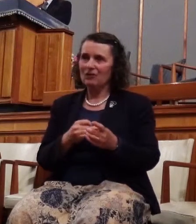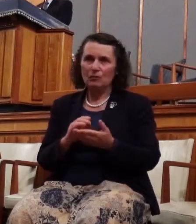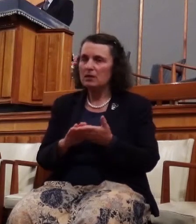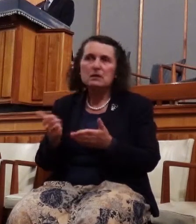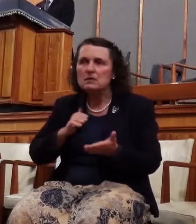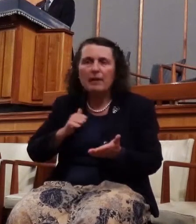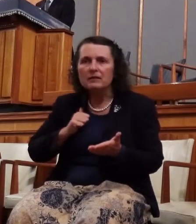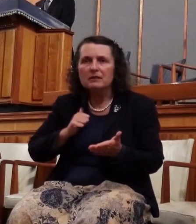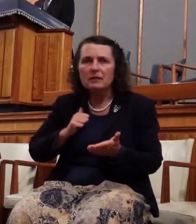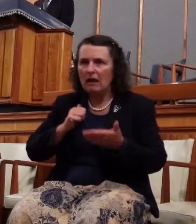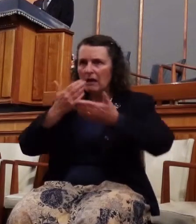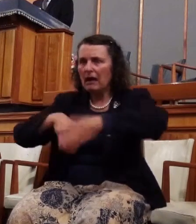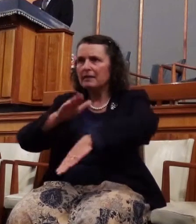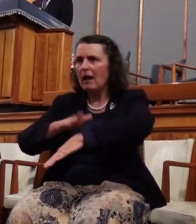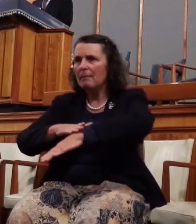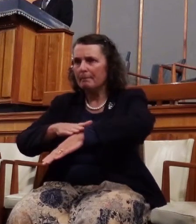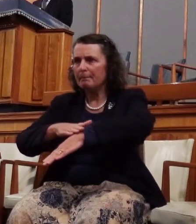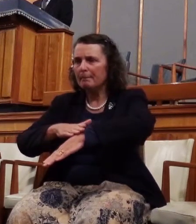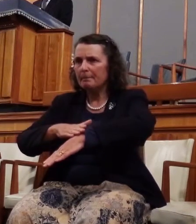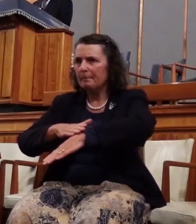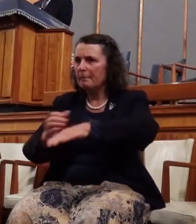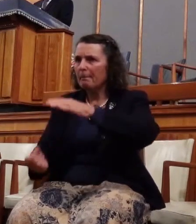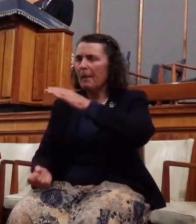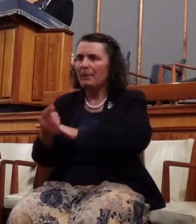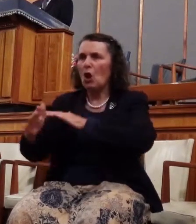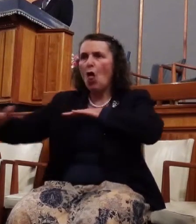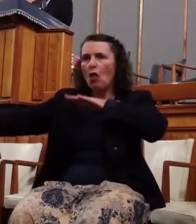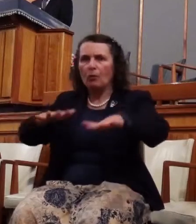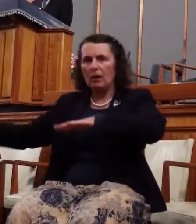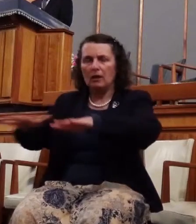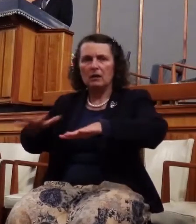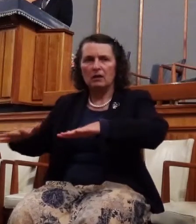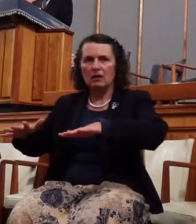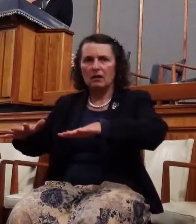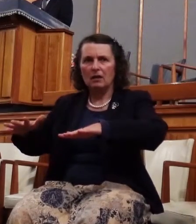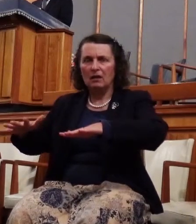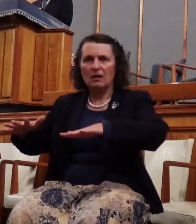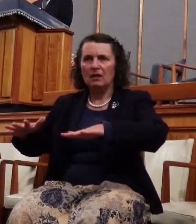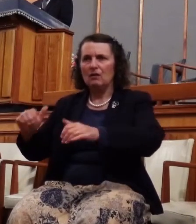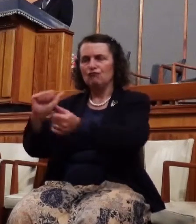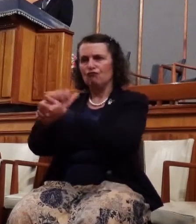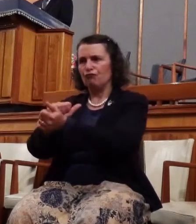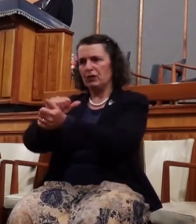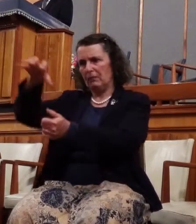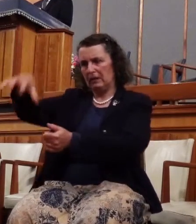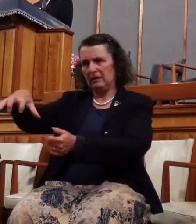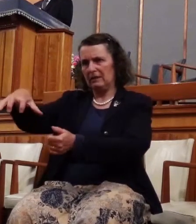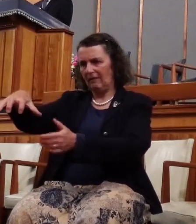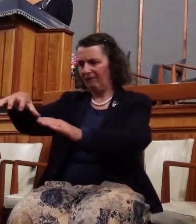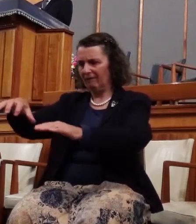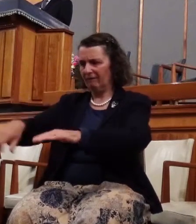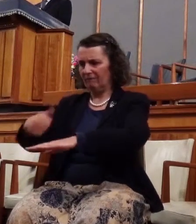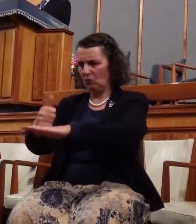unexpectedly, and suddenly, there was a great earthquake, so that the foundations of the prison were